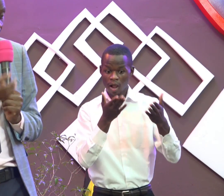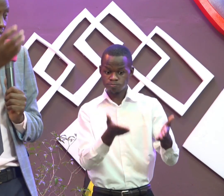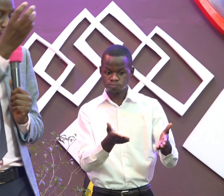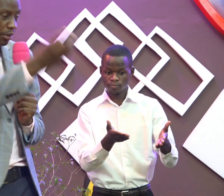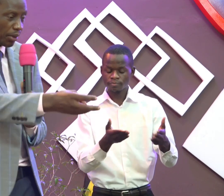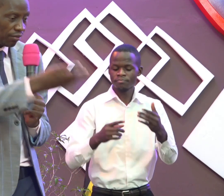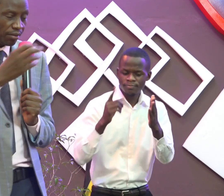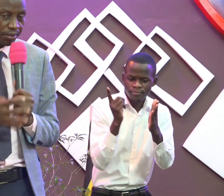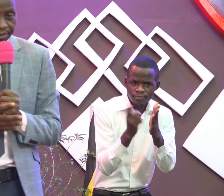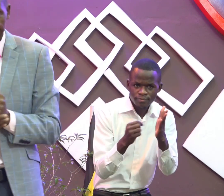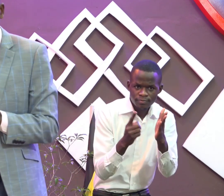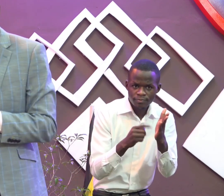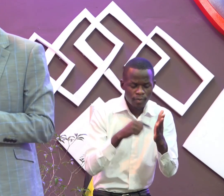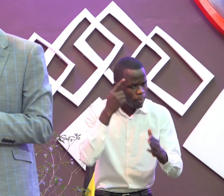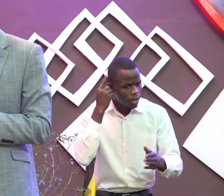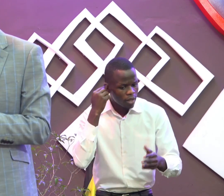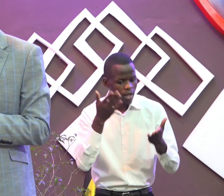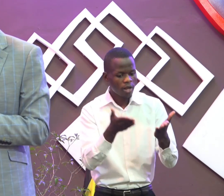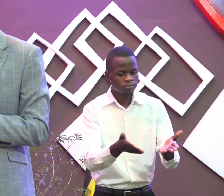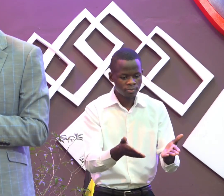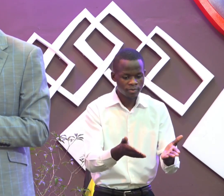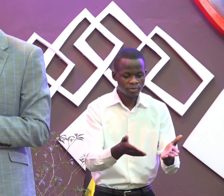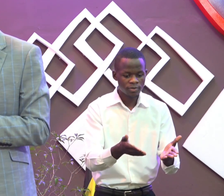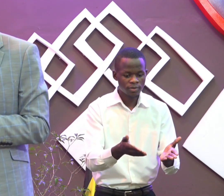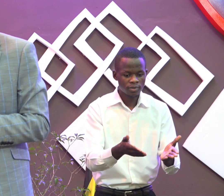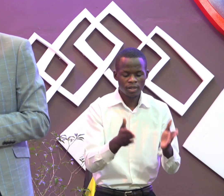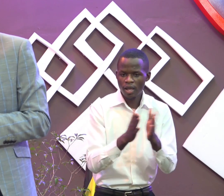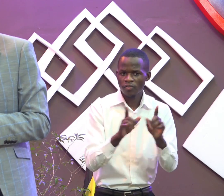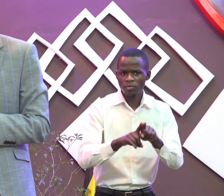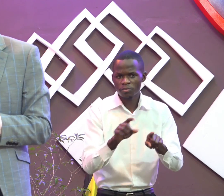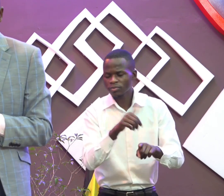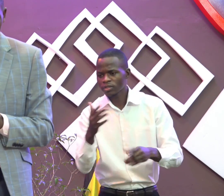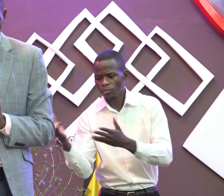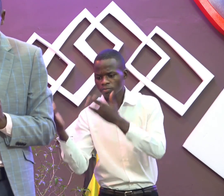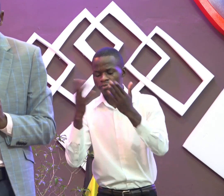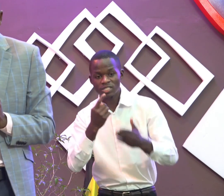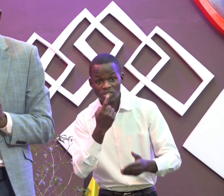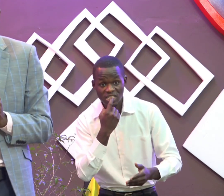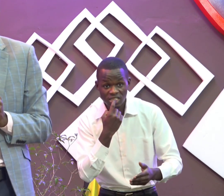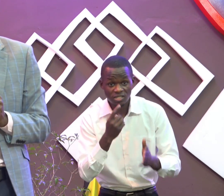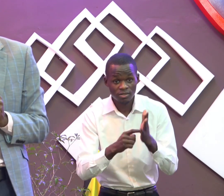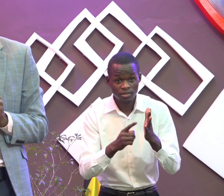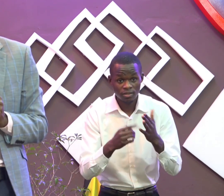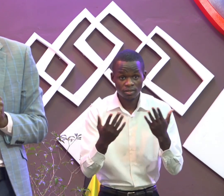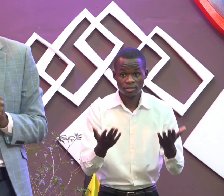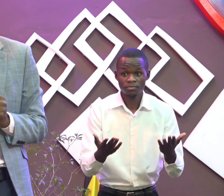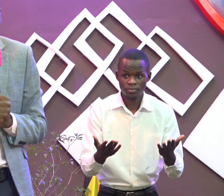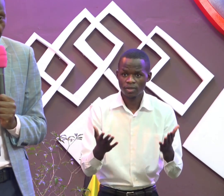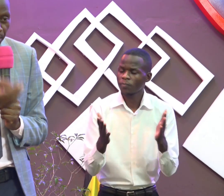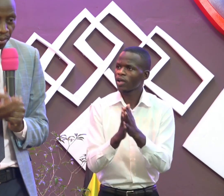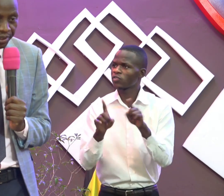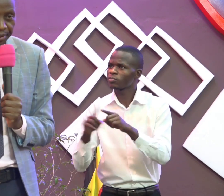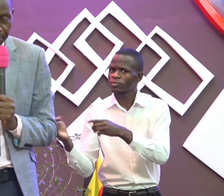canes baleta ebijanjalo ebiddugavu they bring black beans munalaleta ebyeru someone brings white ones